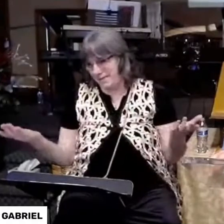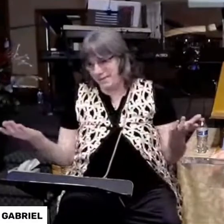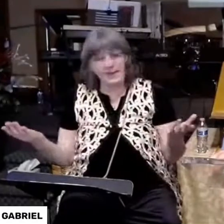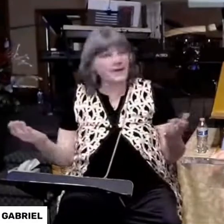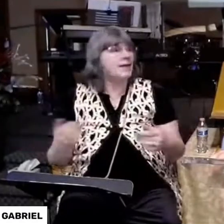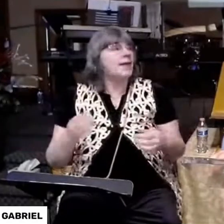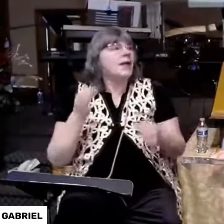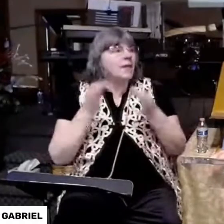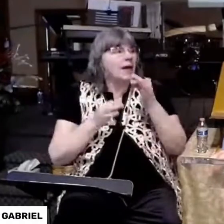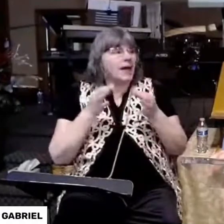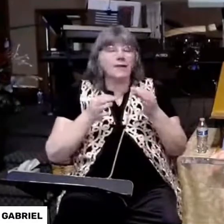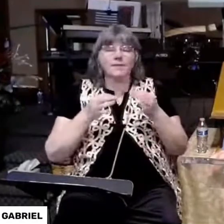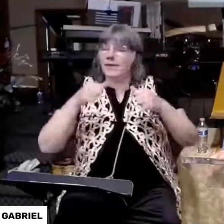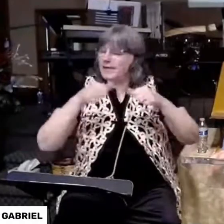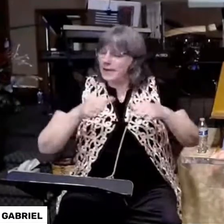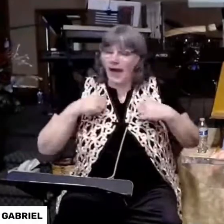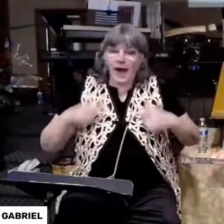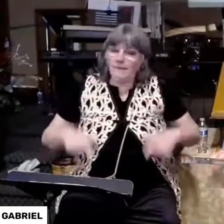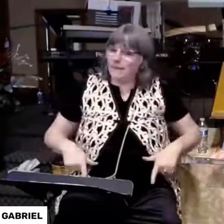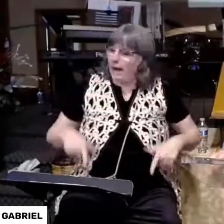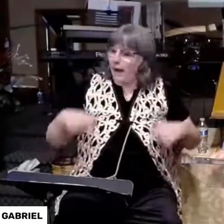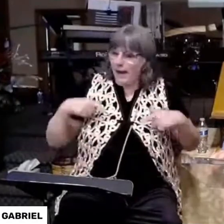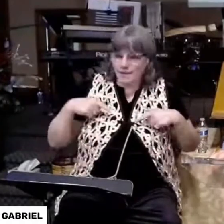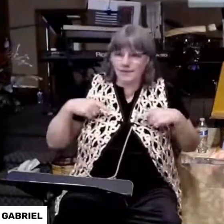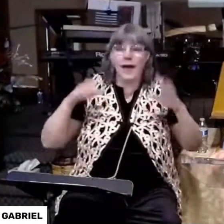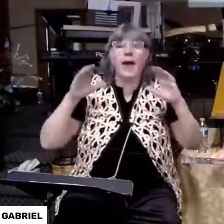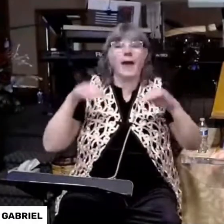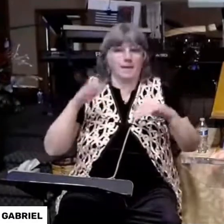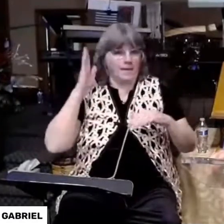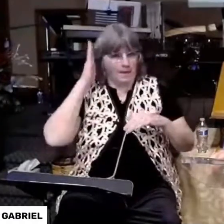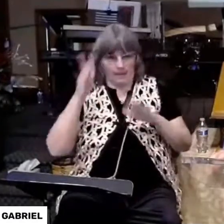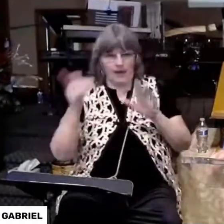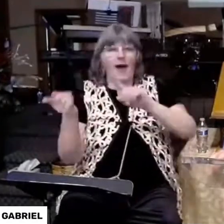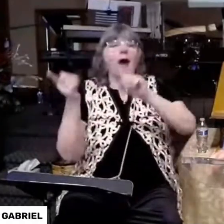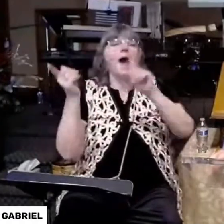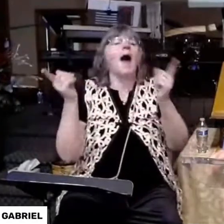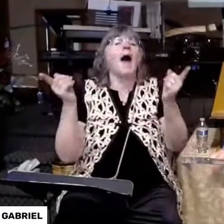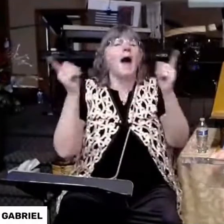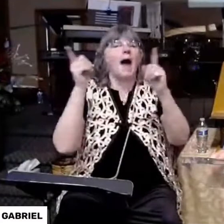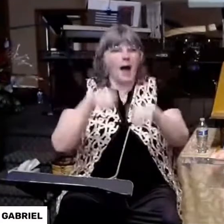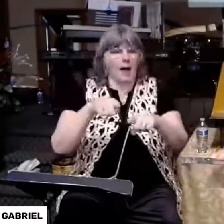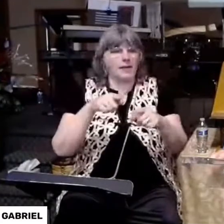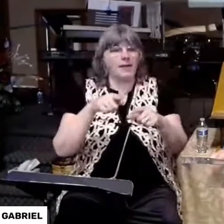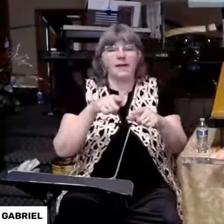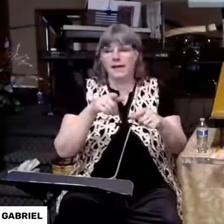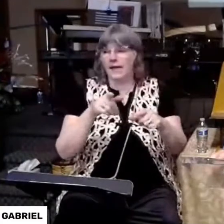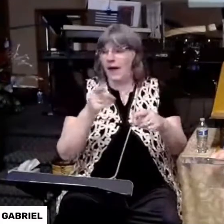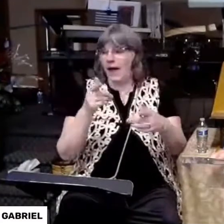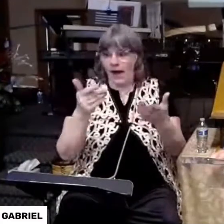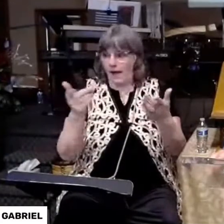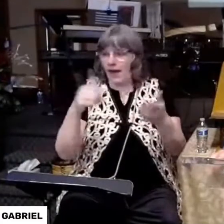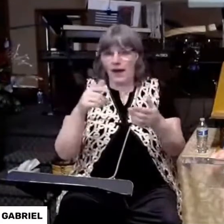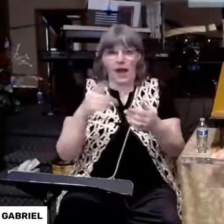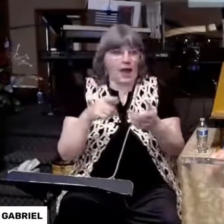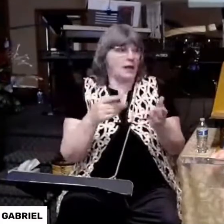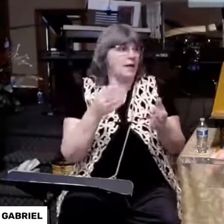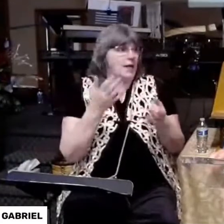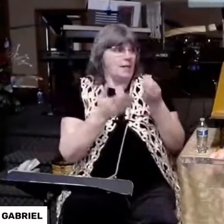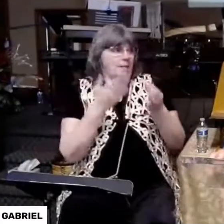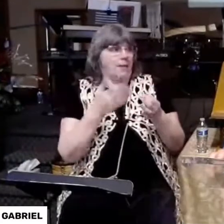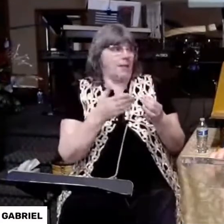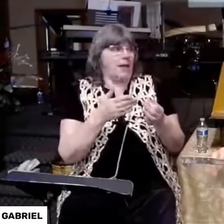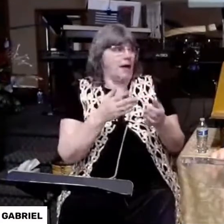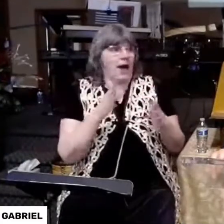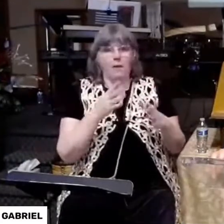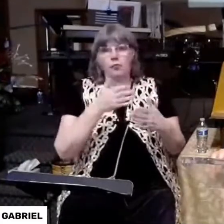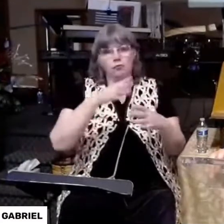But as long as there is life, there is a hope that it will happen again. And this time I'll do better. Or maybe I'll fail again.